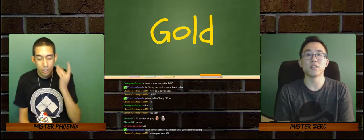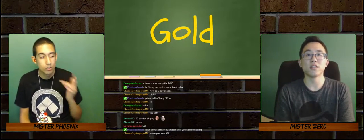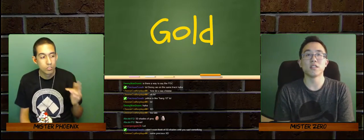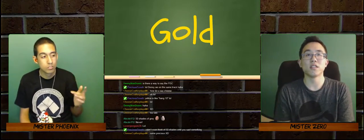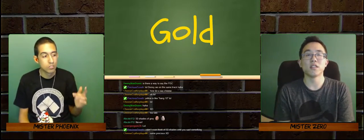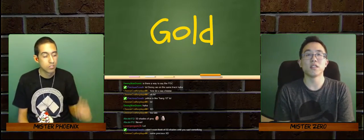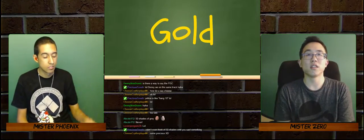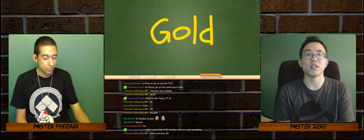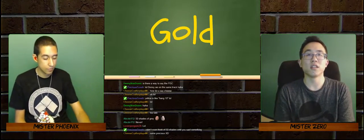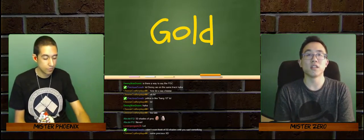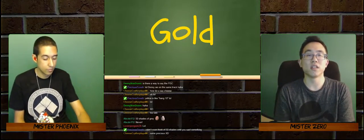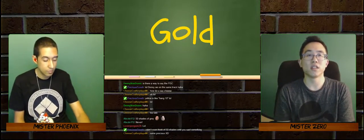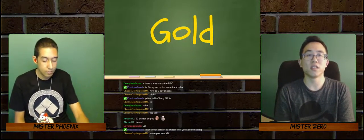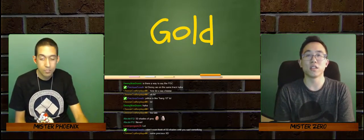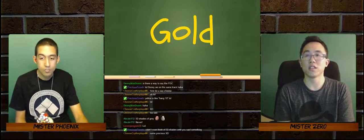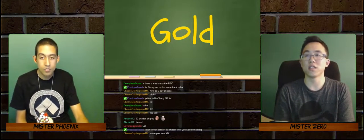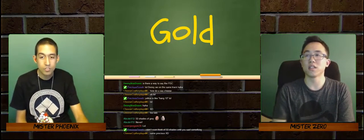gold.